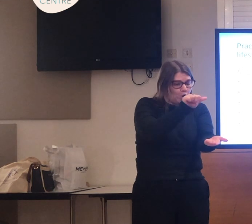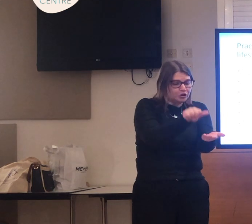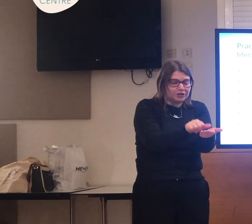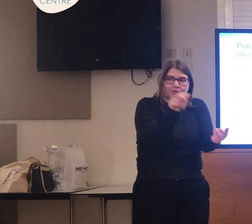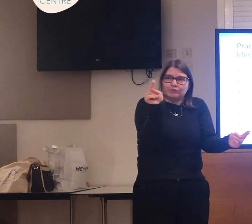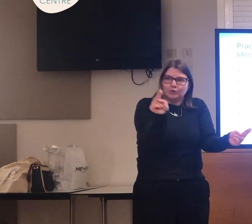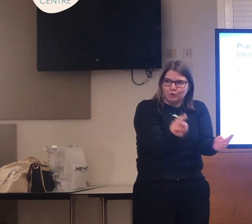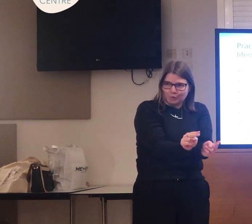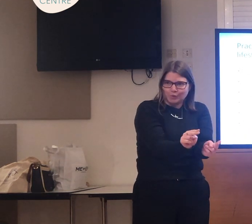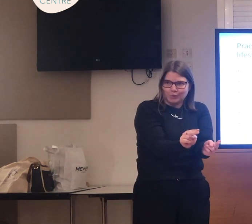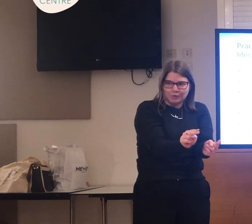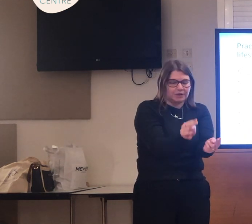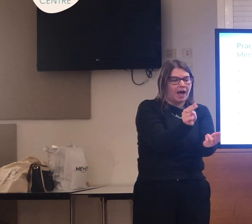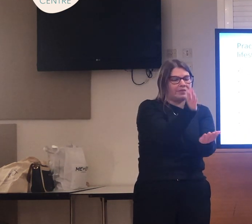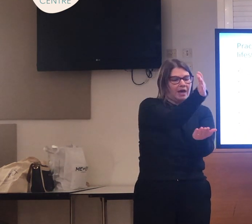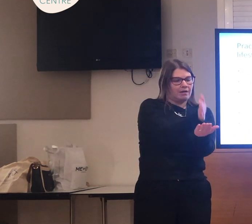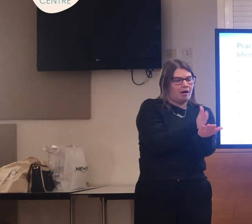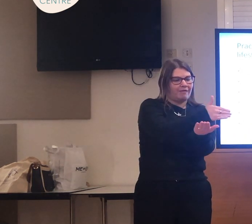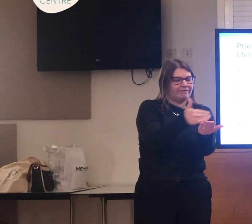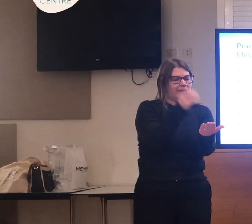reduce significantly.